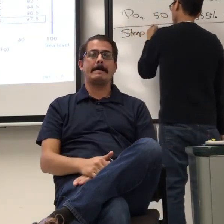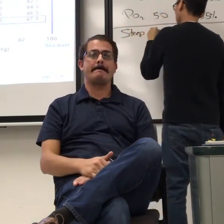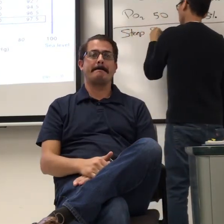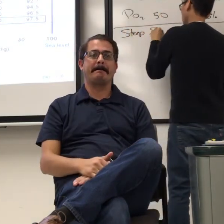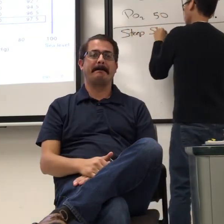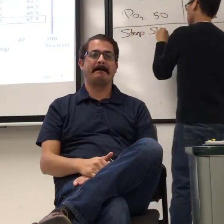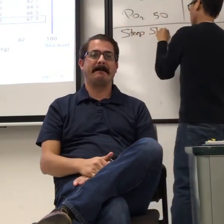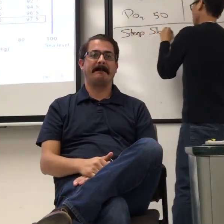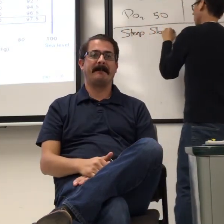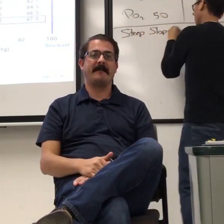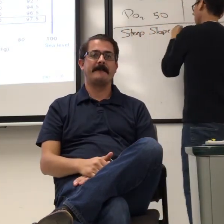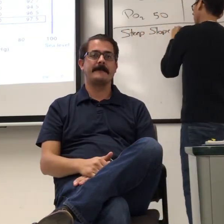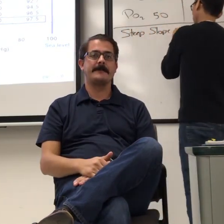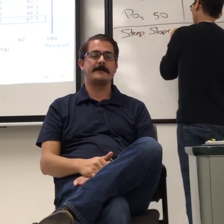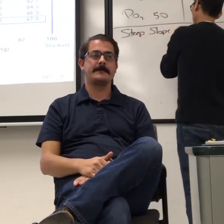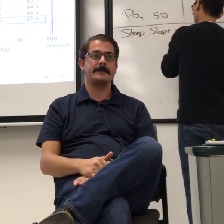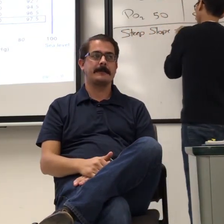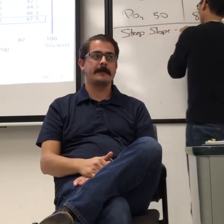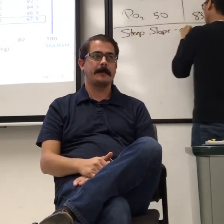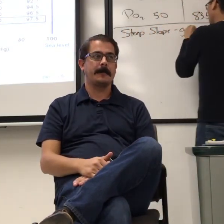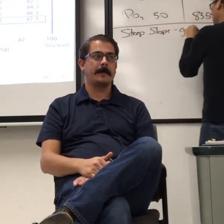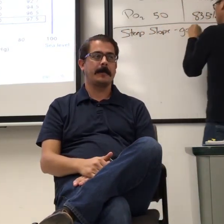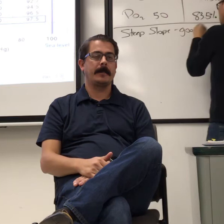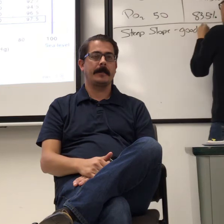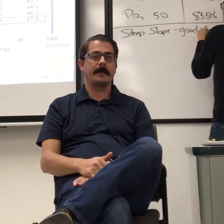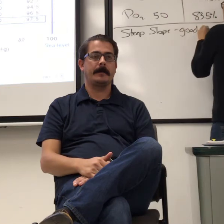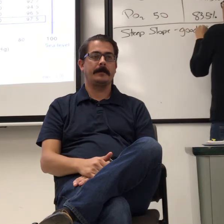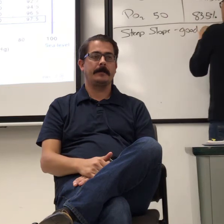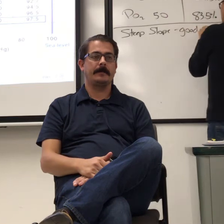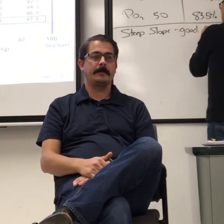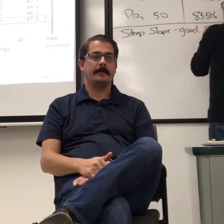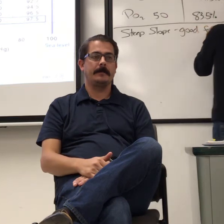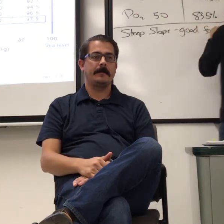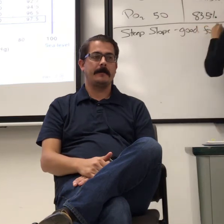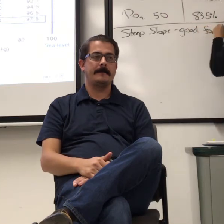Steep slope, good for